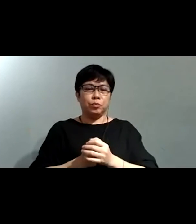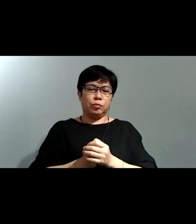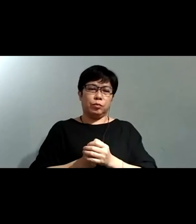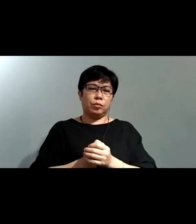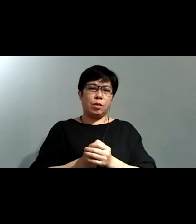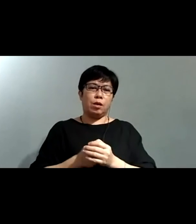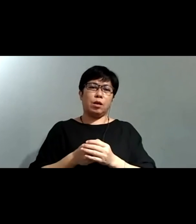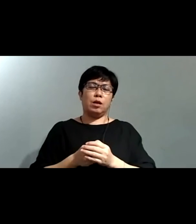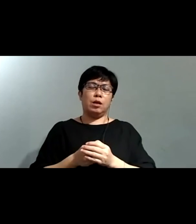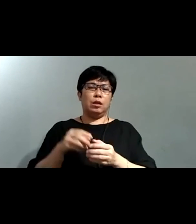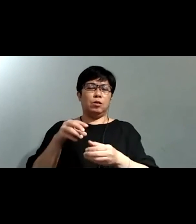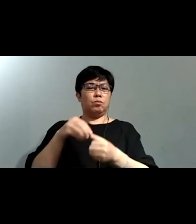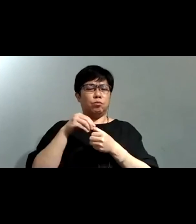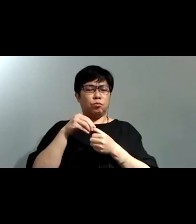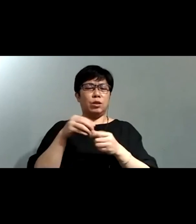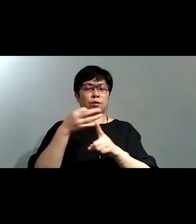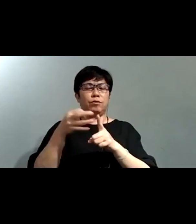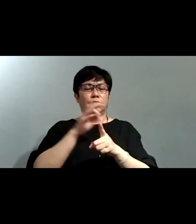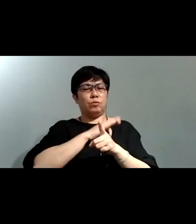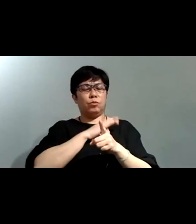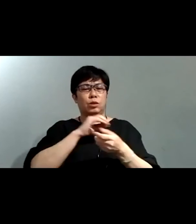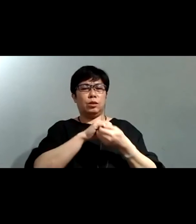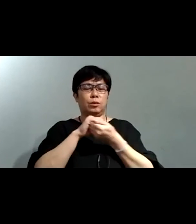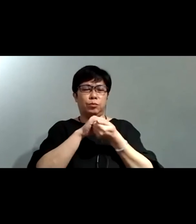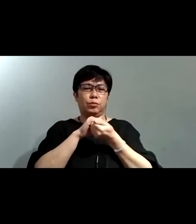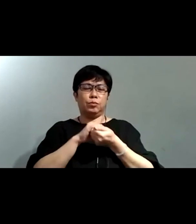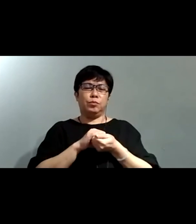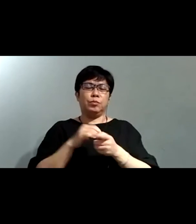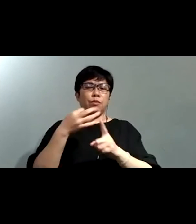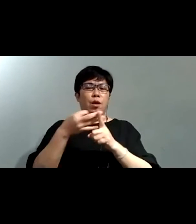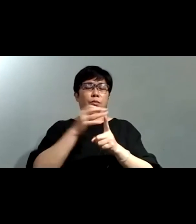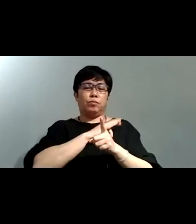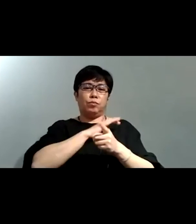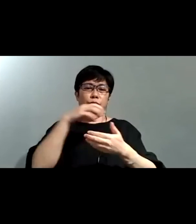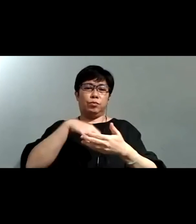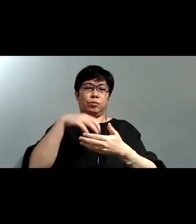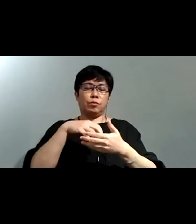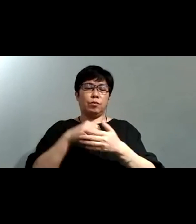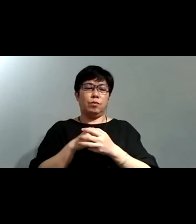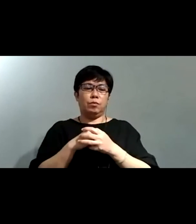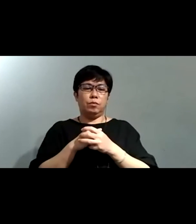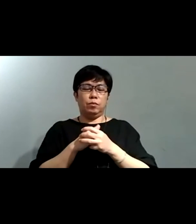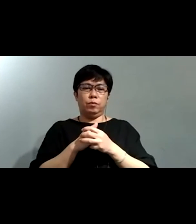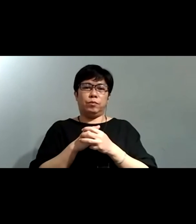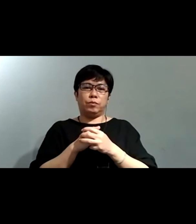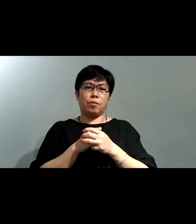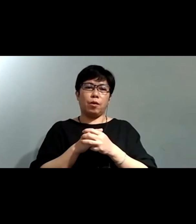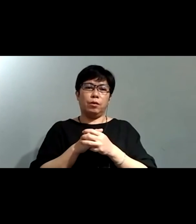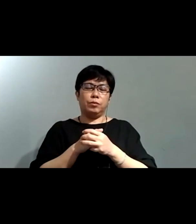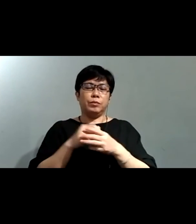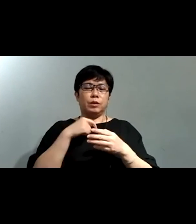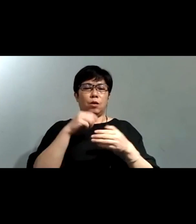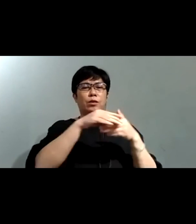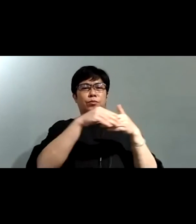domestic NGO will lead the tour and let the student to learn what happened in the